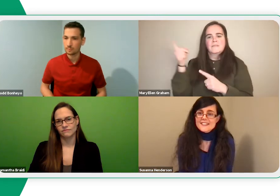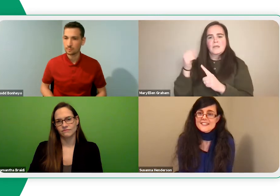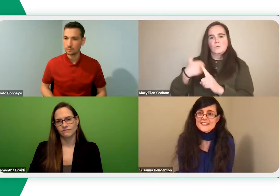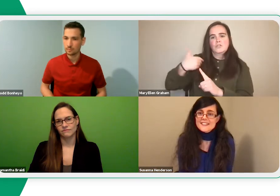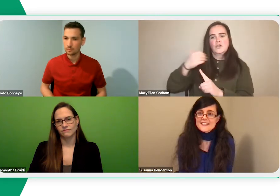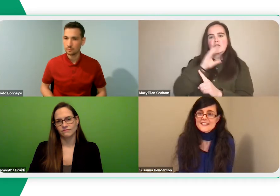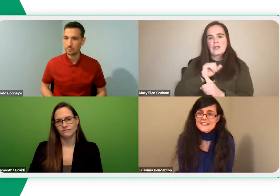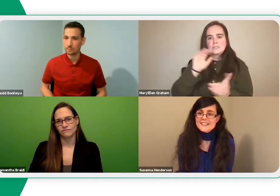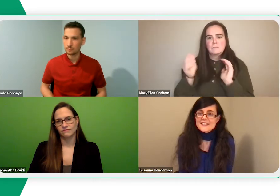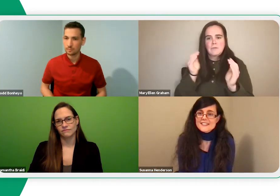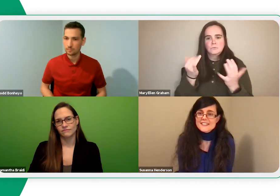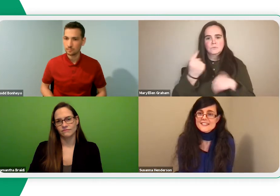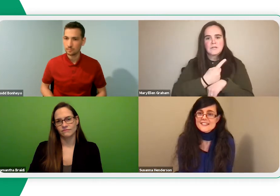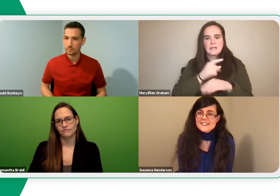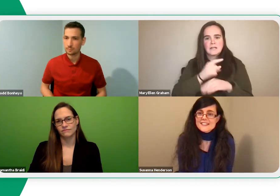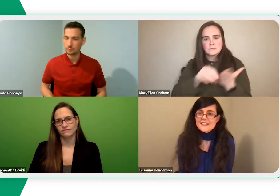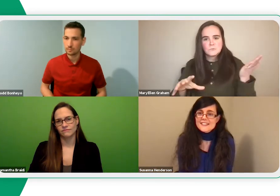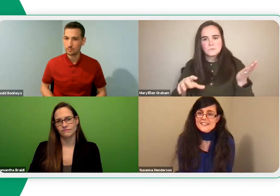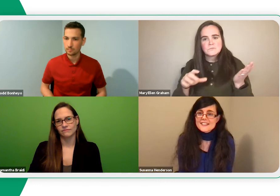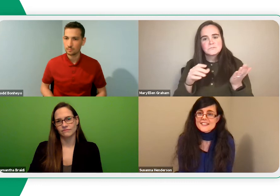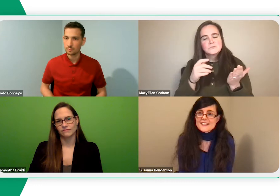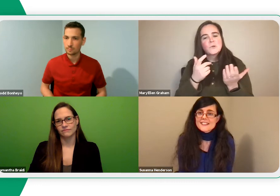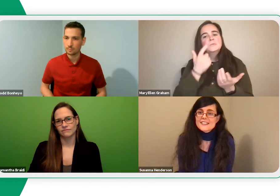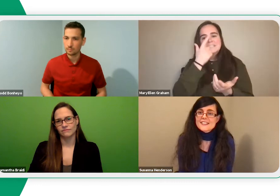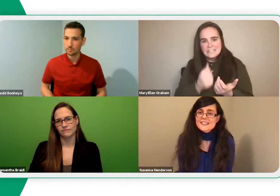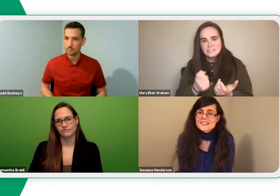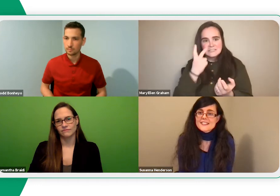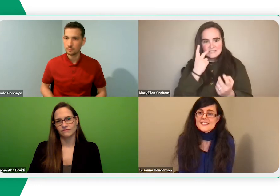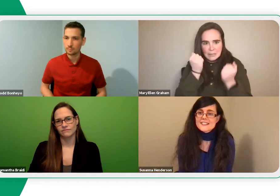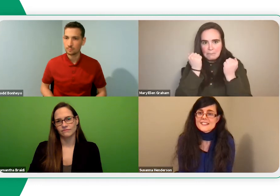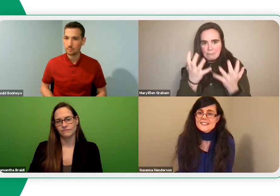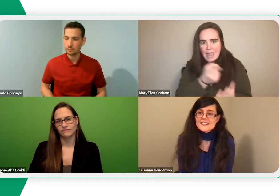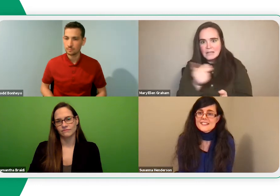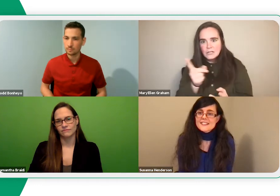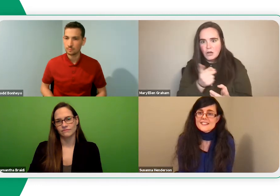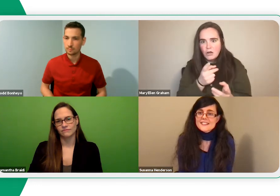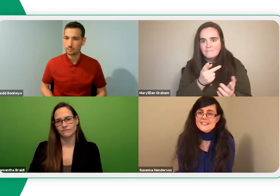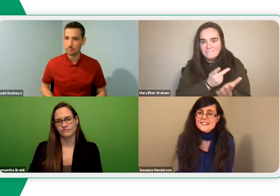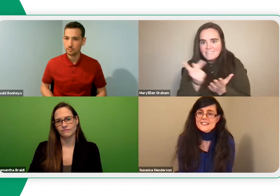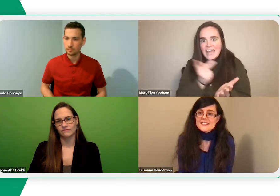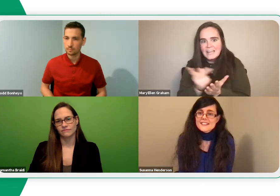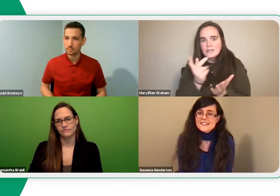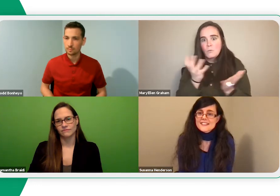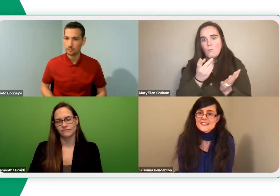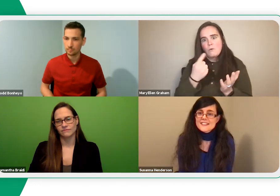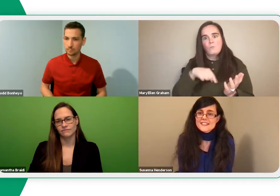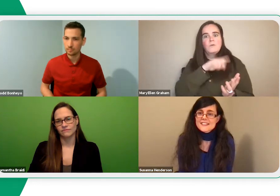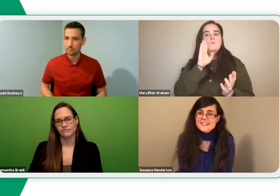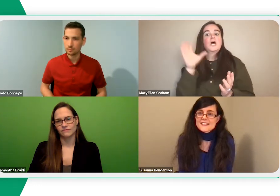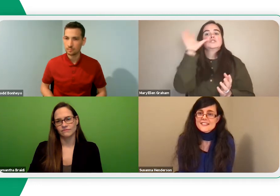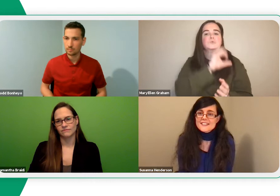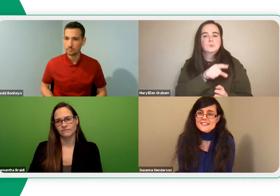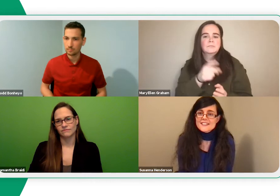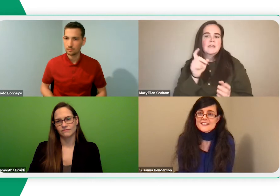experience. They had a home economics course, they had woodshop. I think they had more exposure when they were younger compared to the youth nowadays. And we